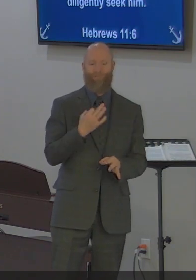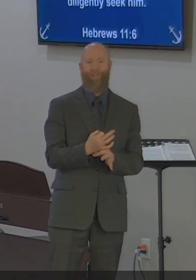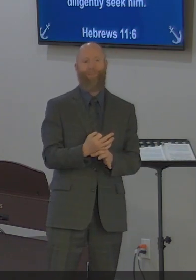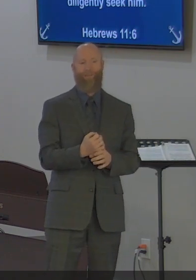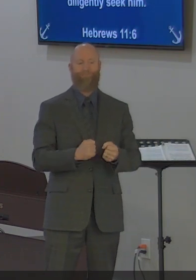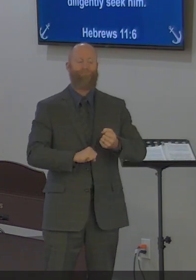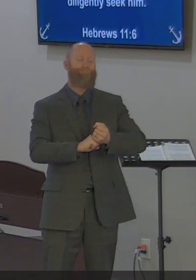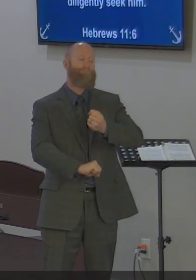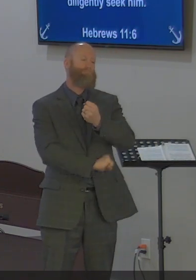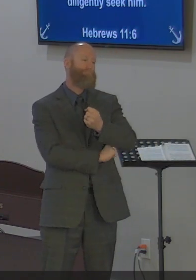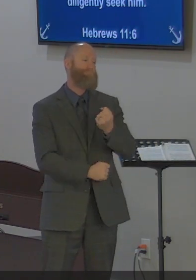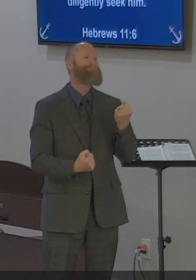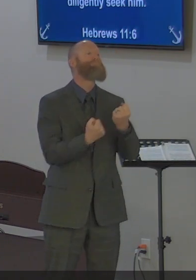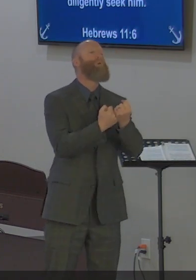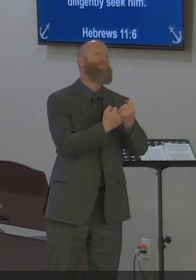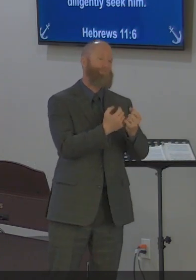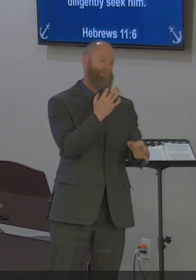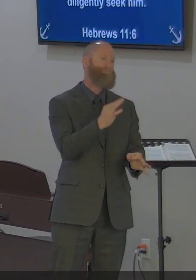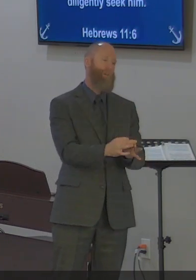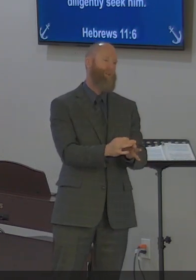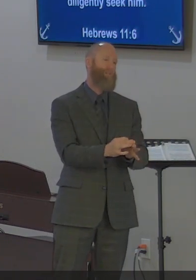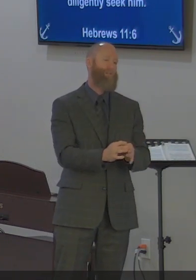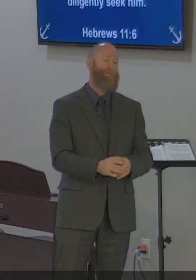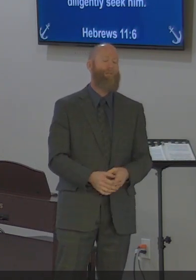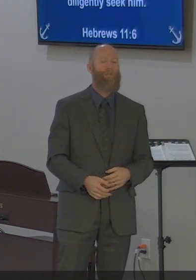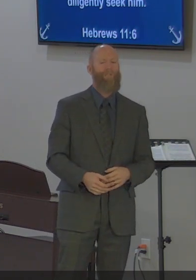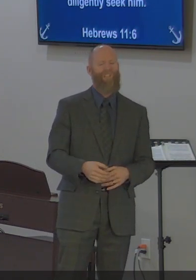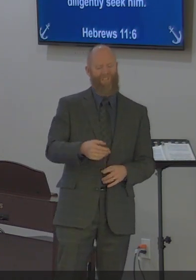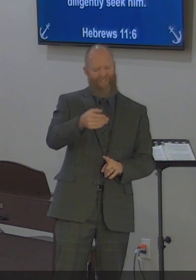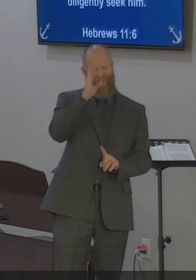One of the things that I think God uses faith for,